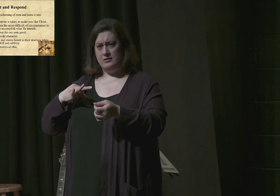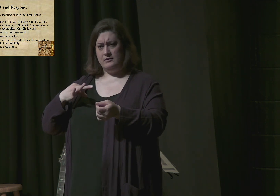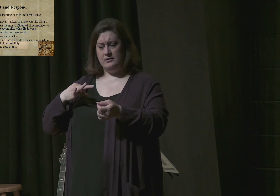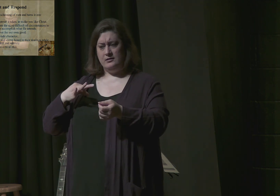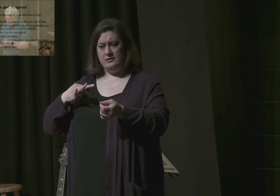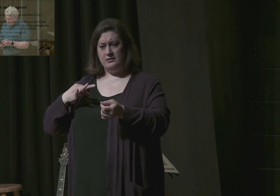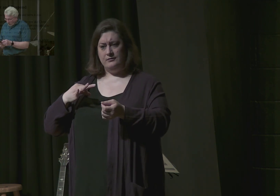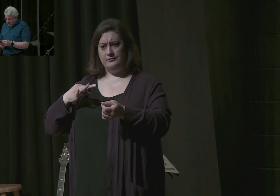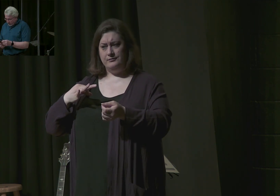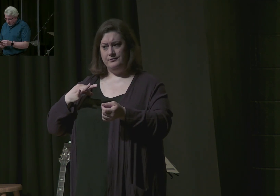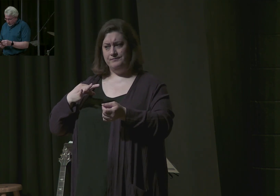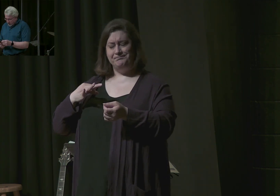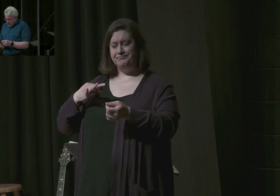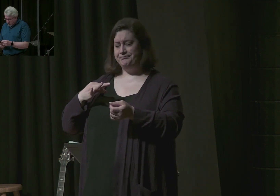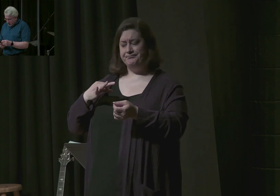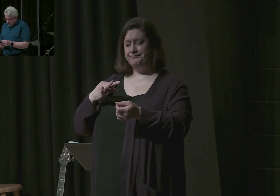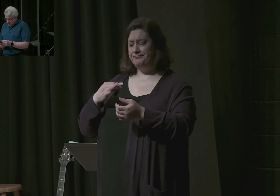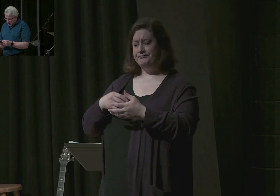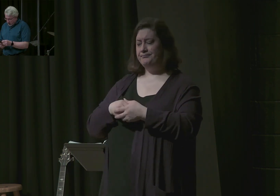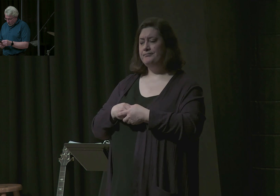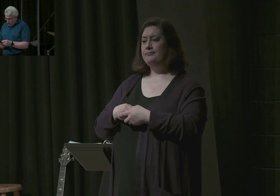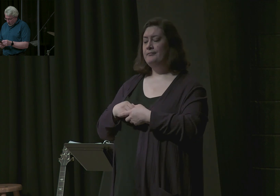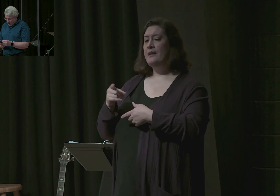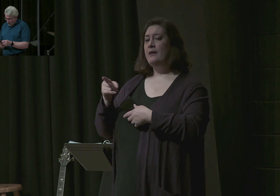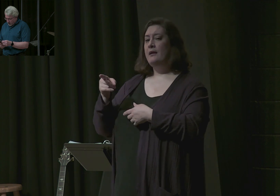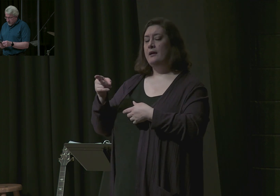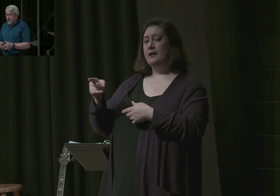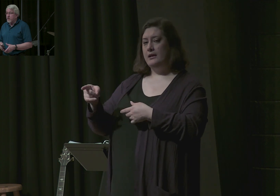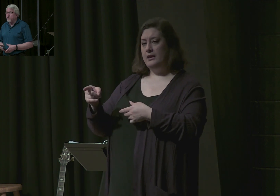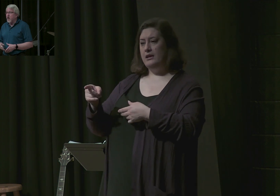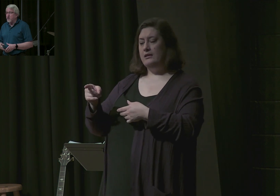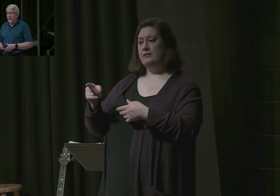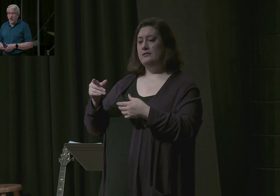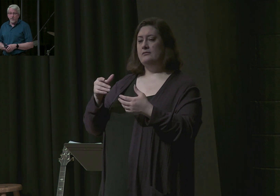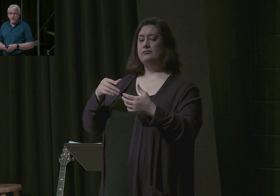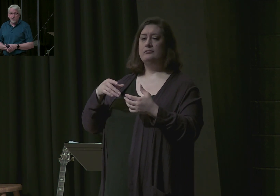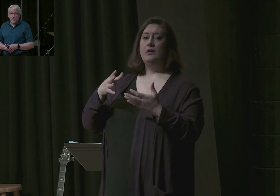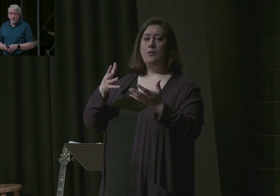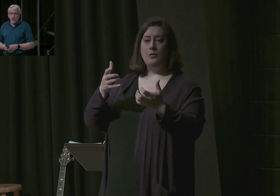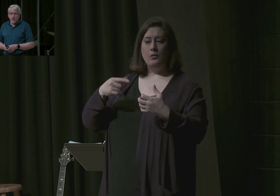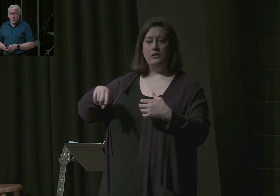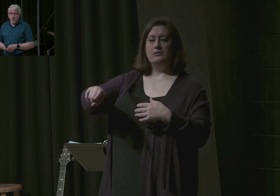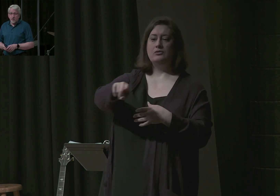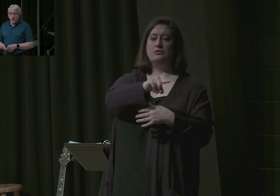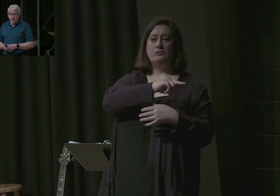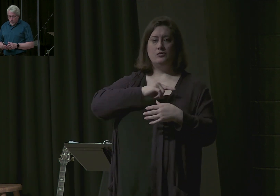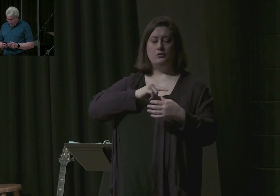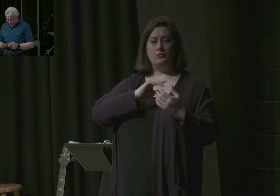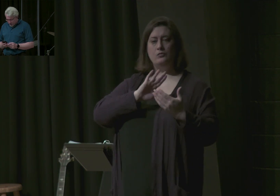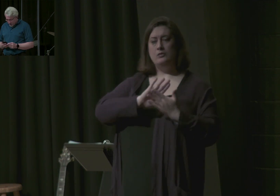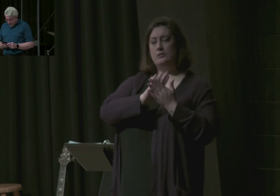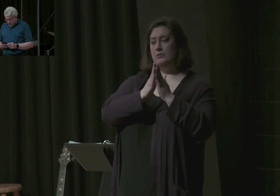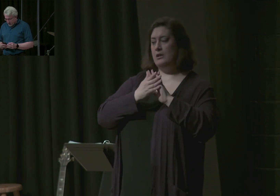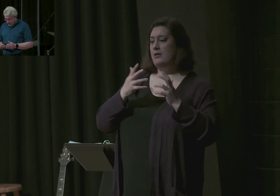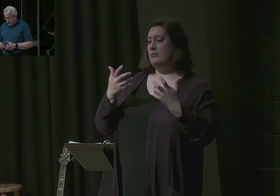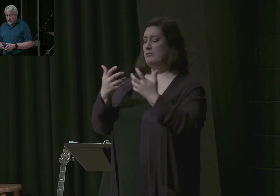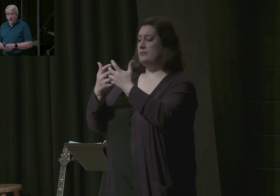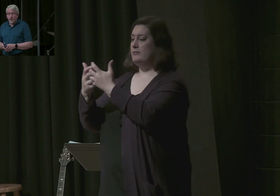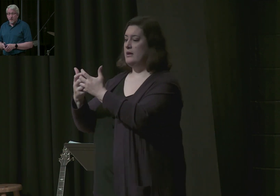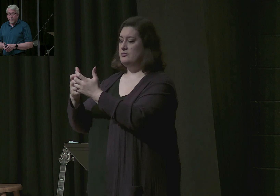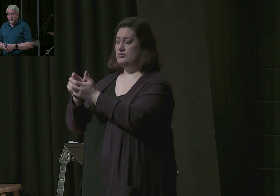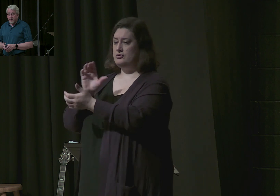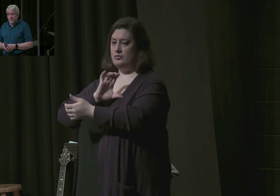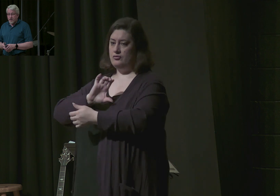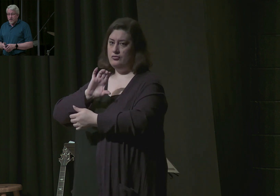advantage. May we ever see God at work to make us like Christ and to reflect His